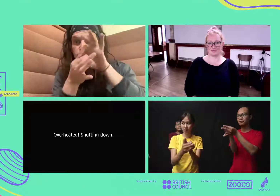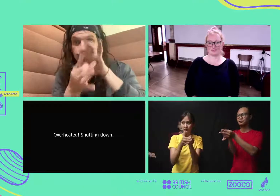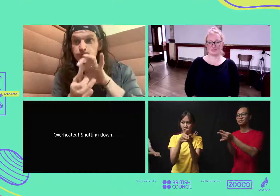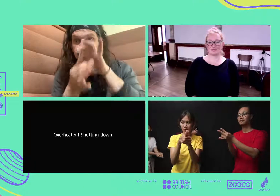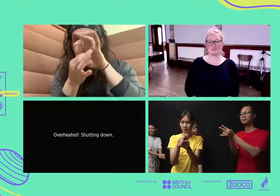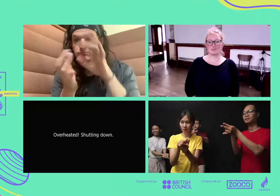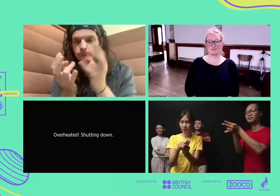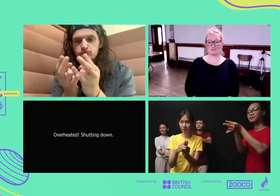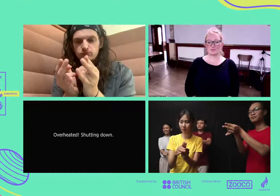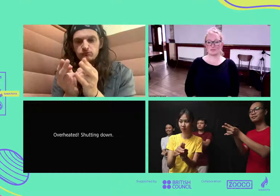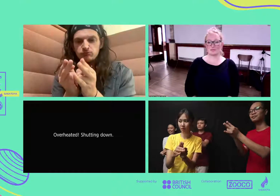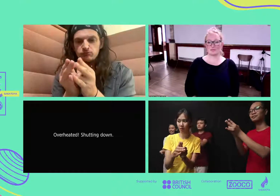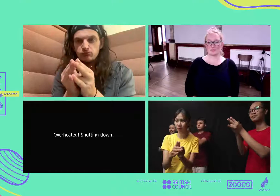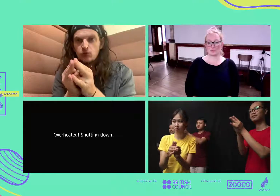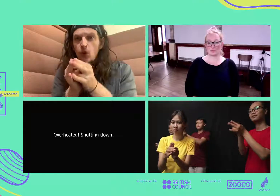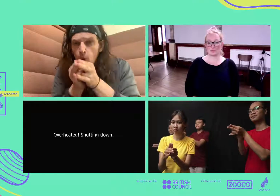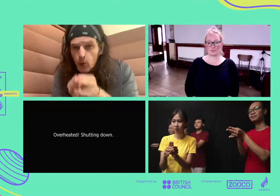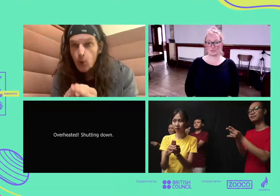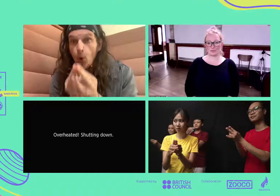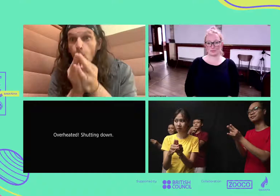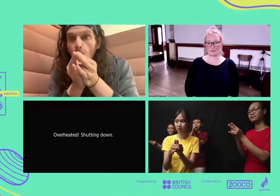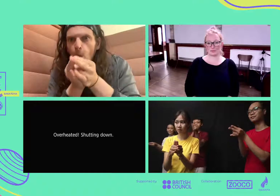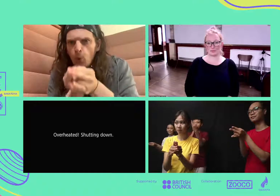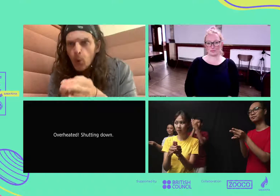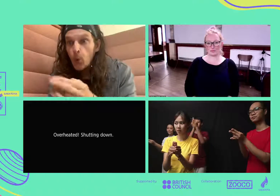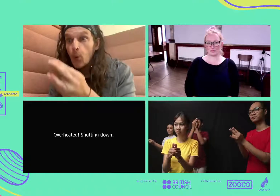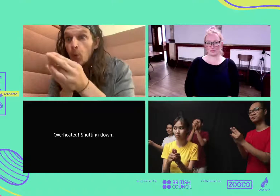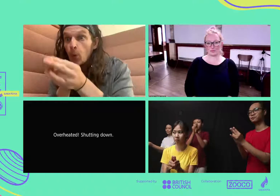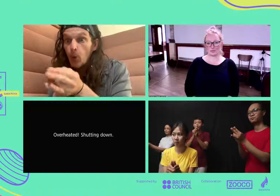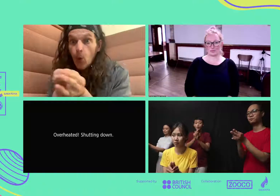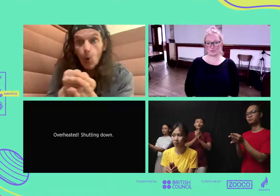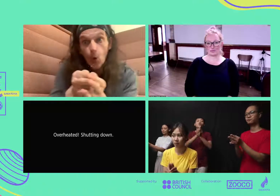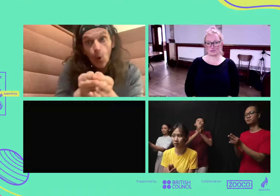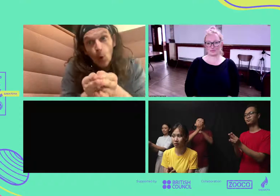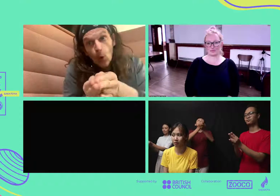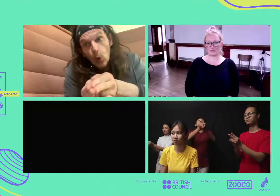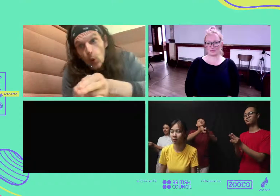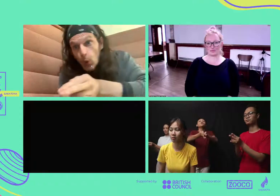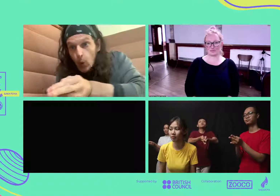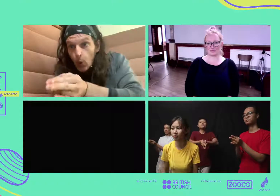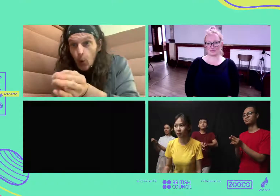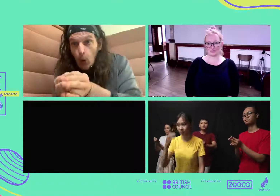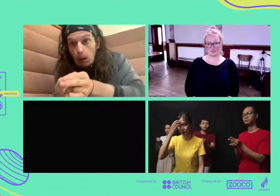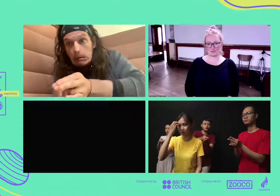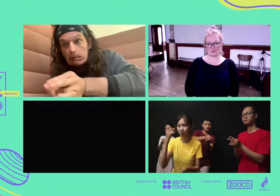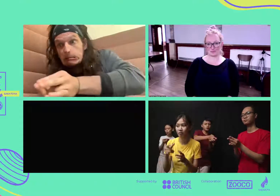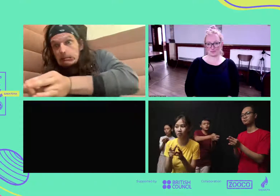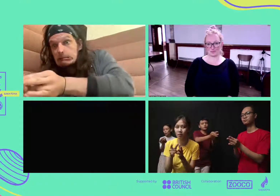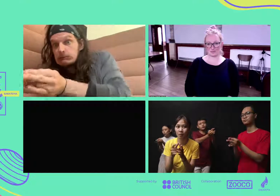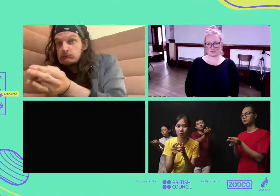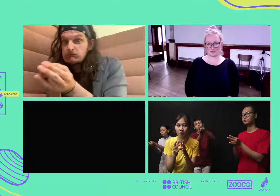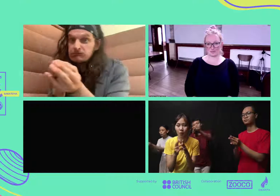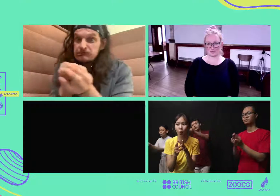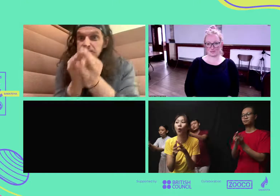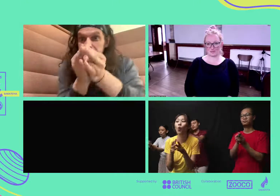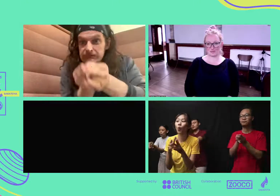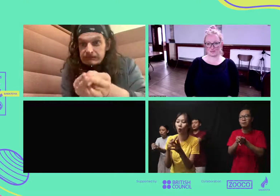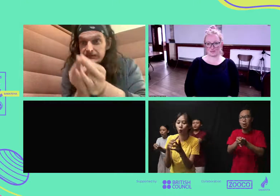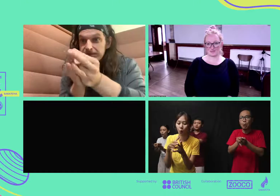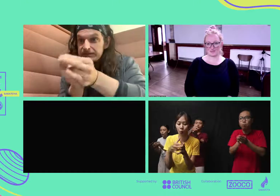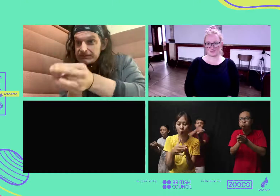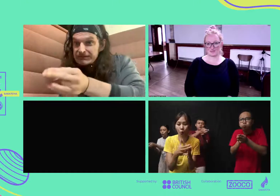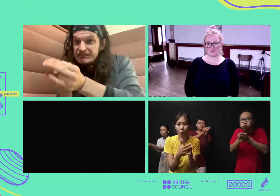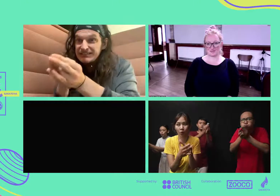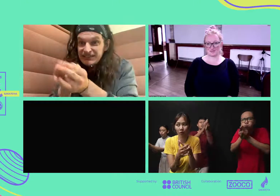And think about your facial expression. So the movement of your face should match the movement of your hands. So if you look at my face